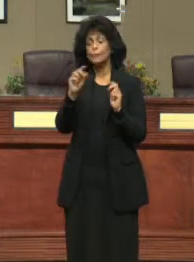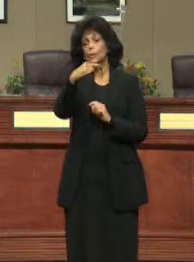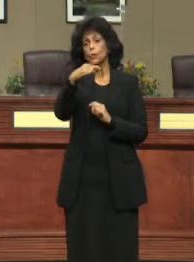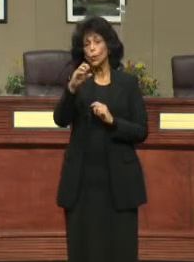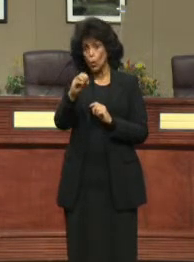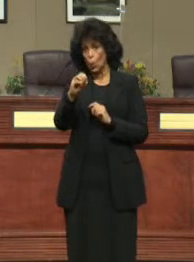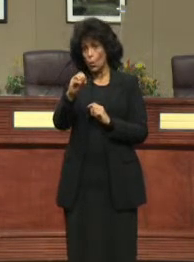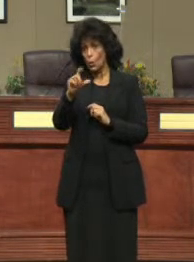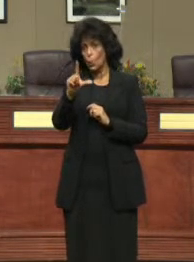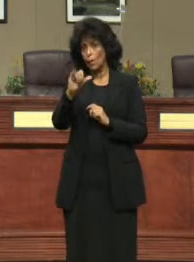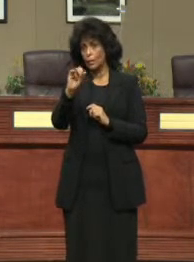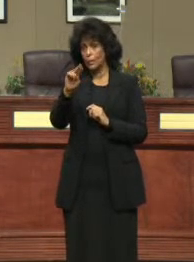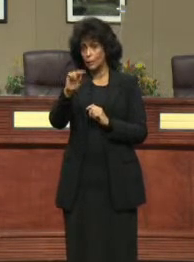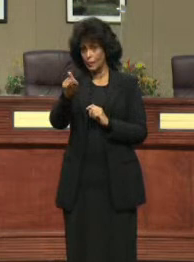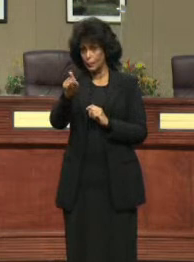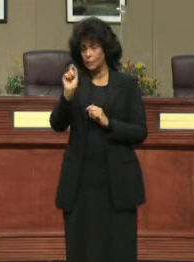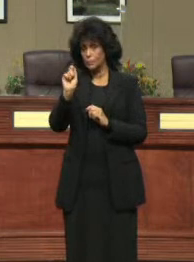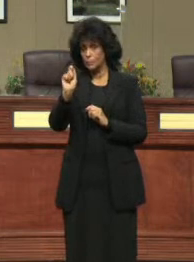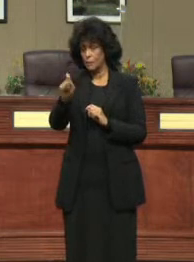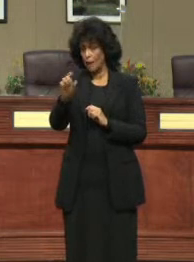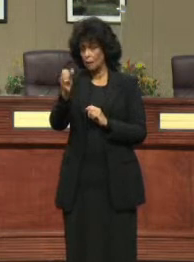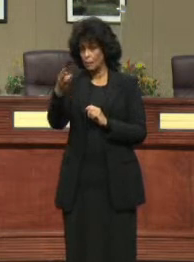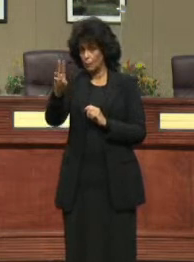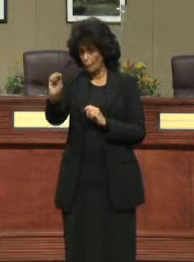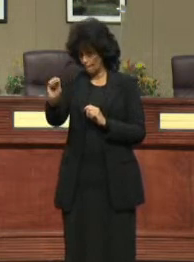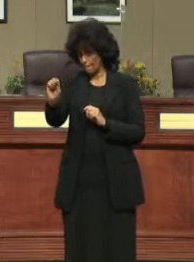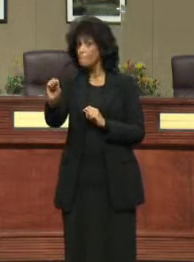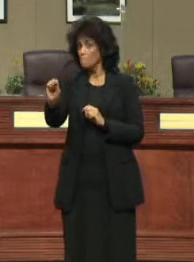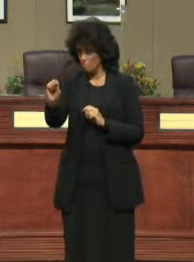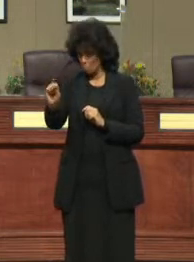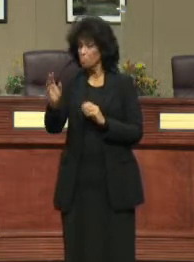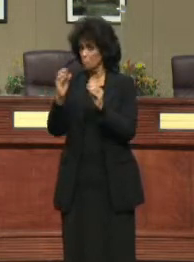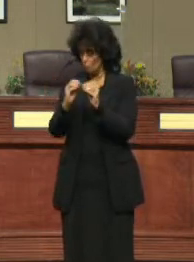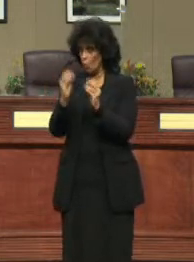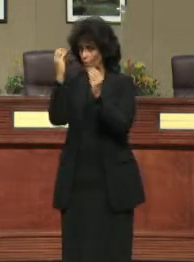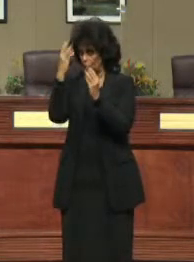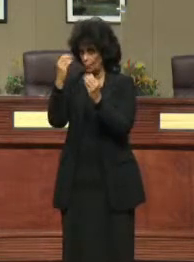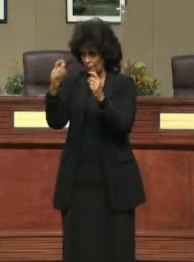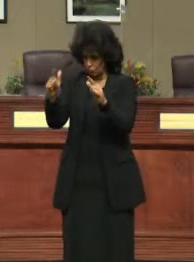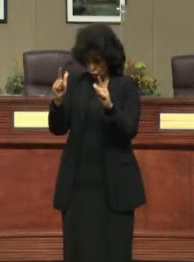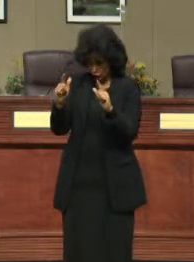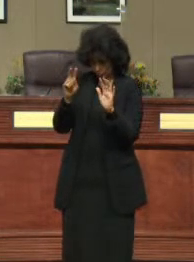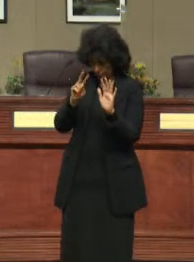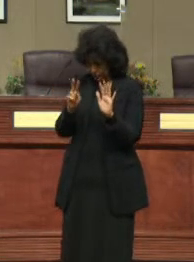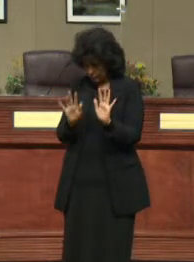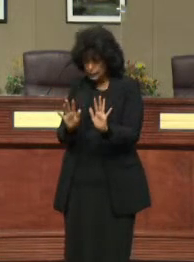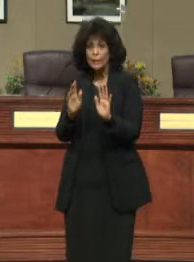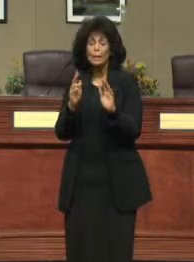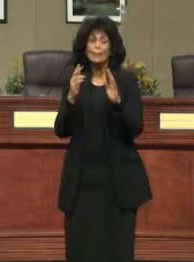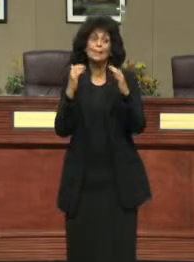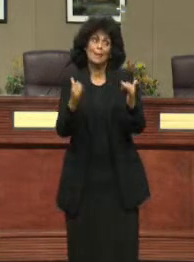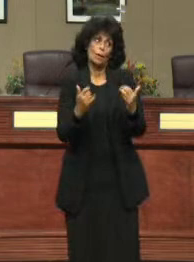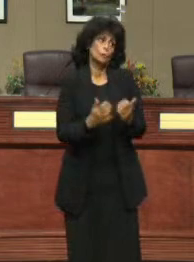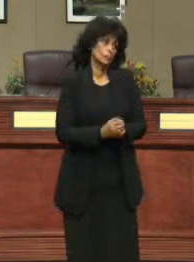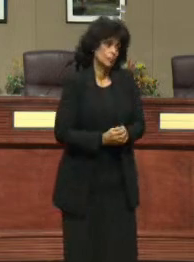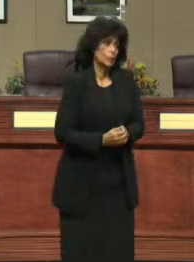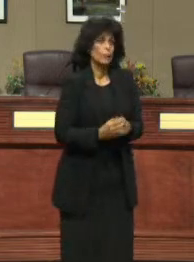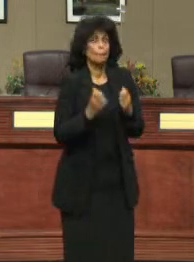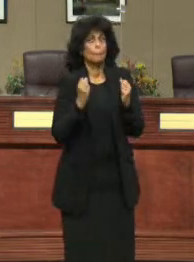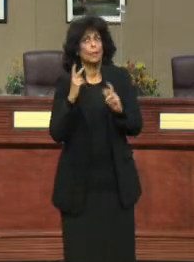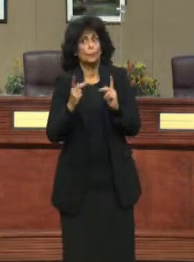golinks.com, golinks.com. Unfortunately, the demand for vaccinations has also brought